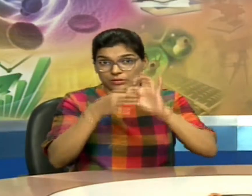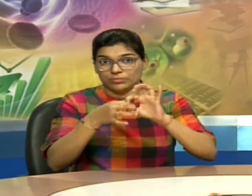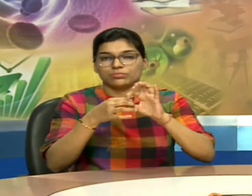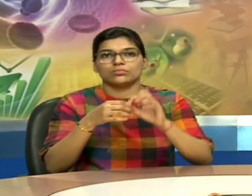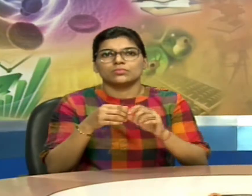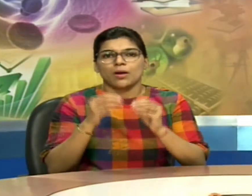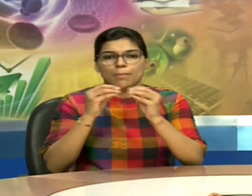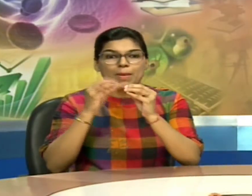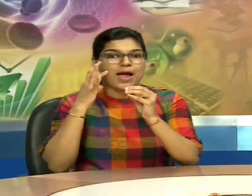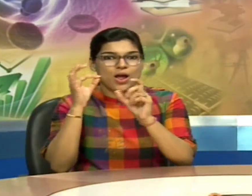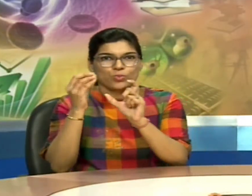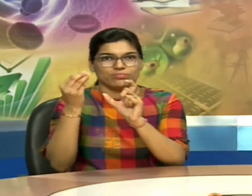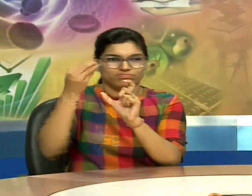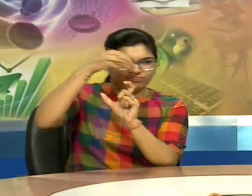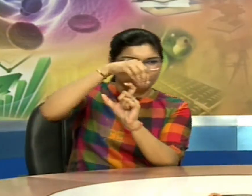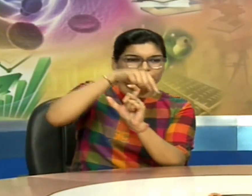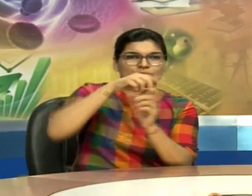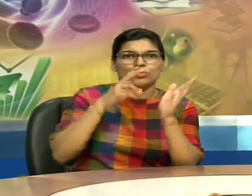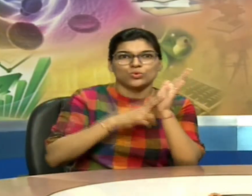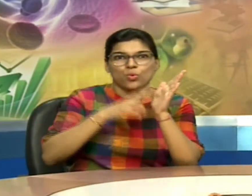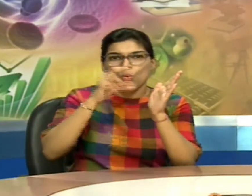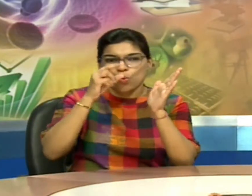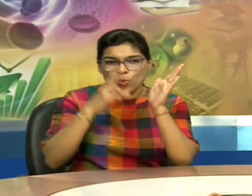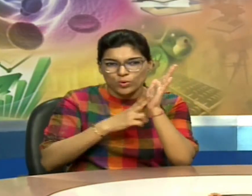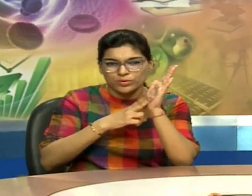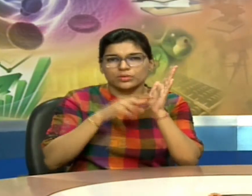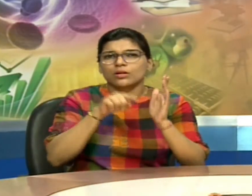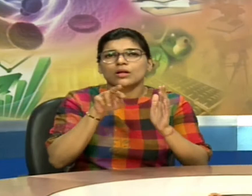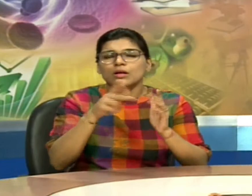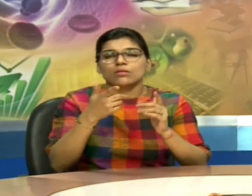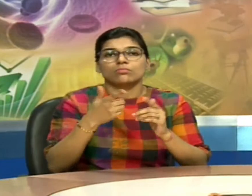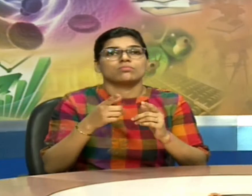Now, this one is also kind of similar word, which is